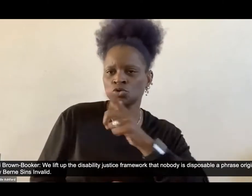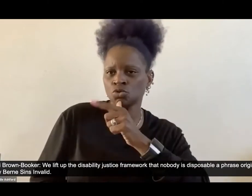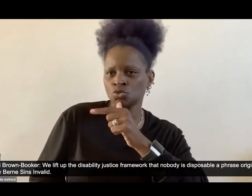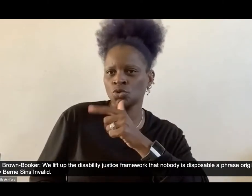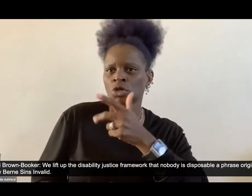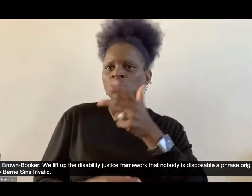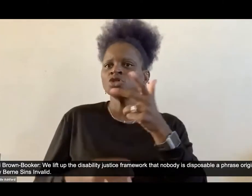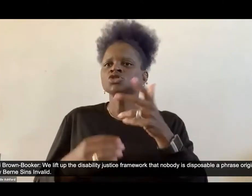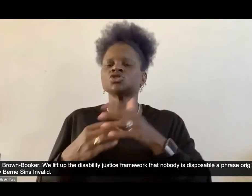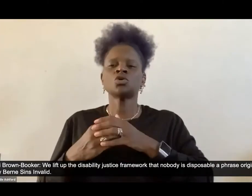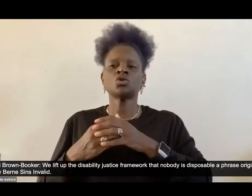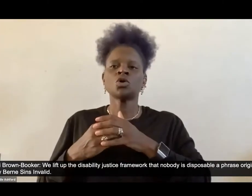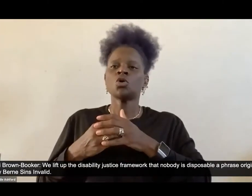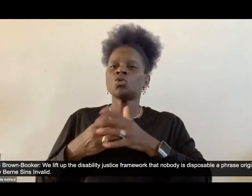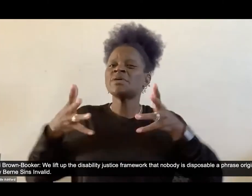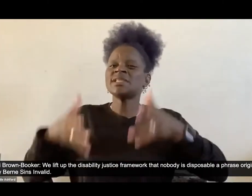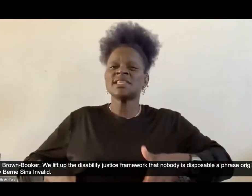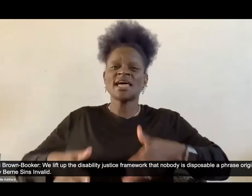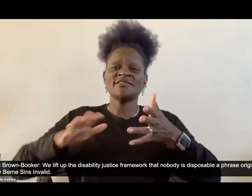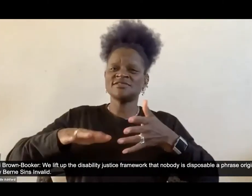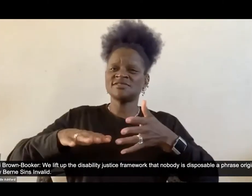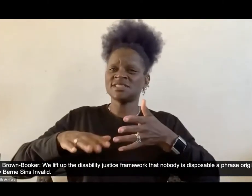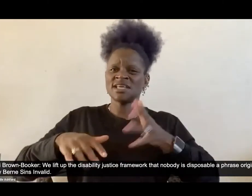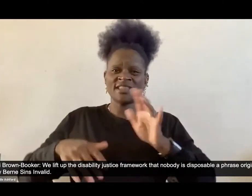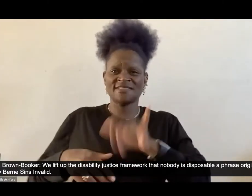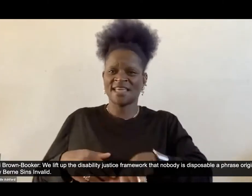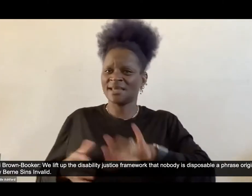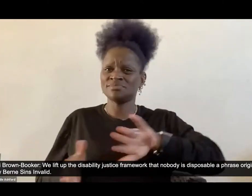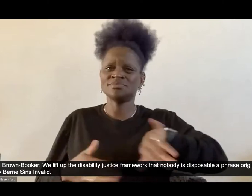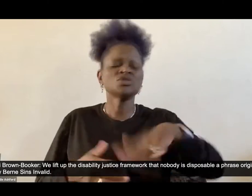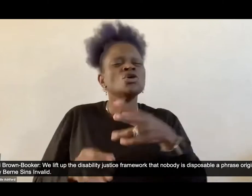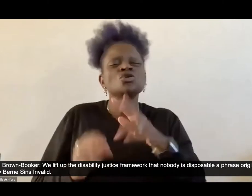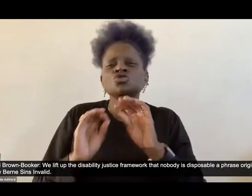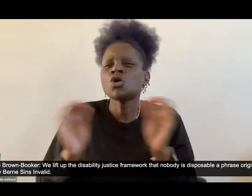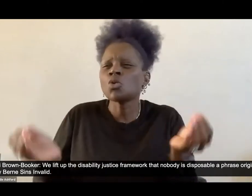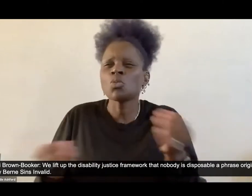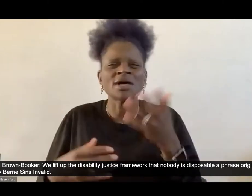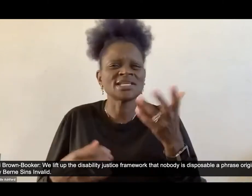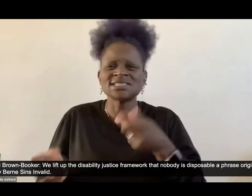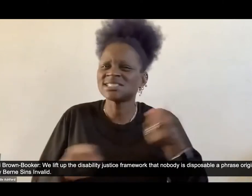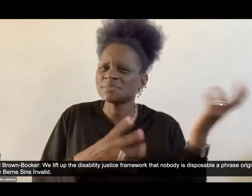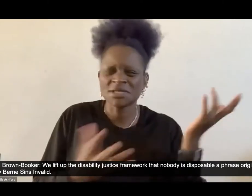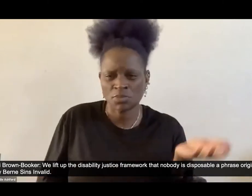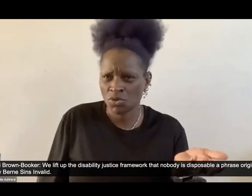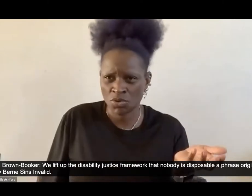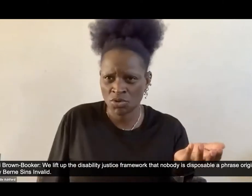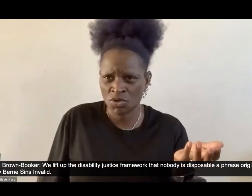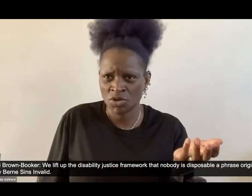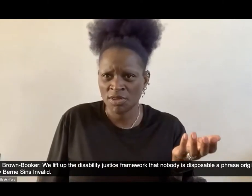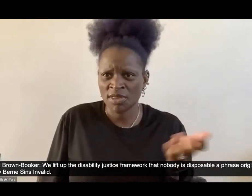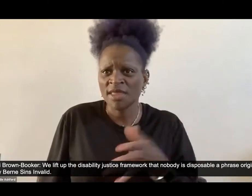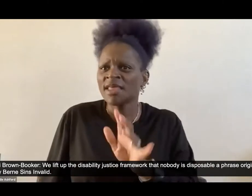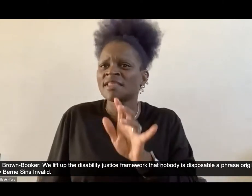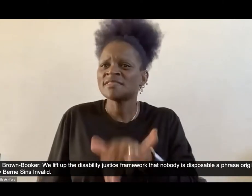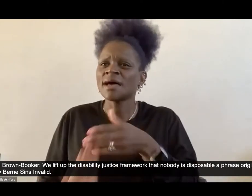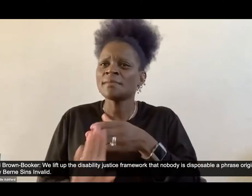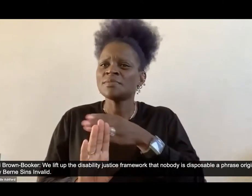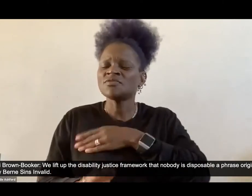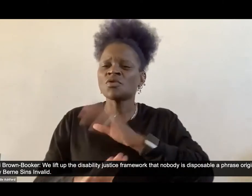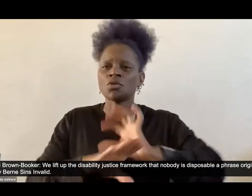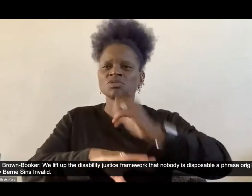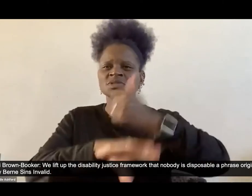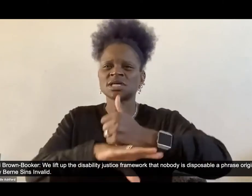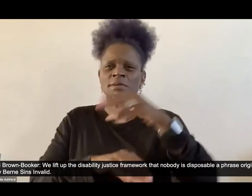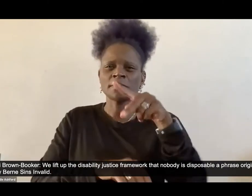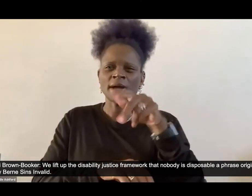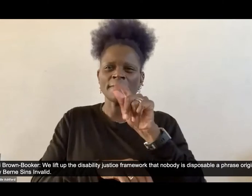framework that nobody is disposable. A phrase originally coined by Patty Byrne of sins